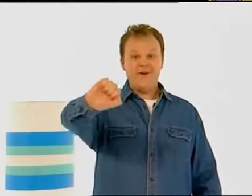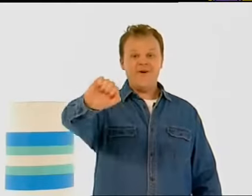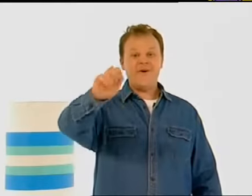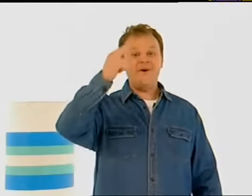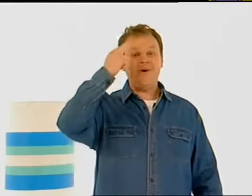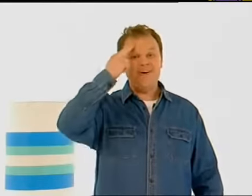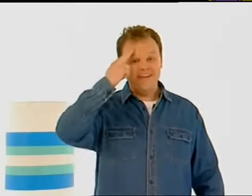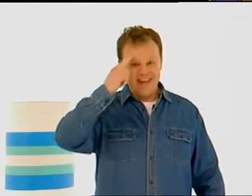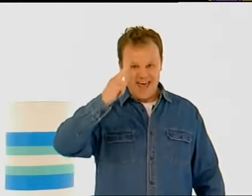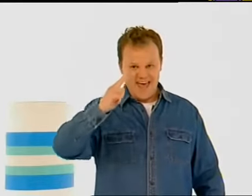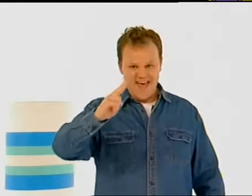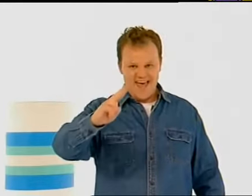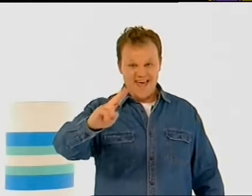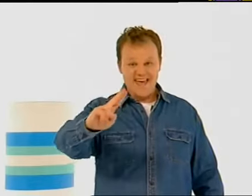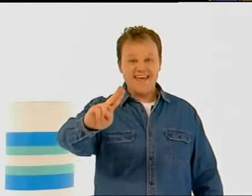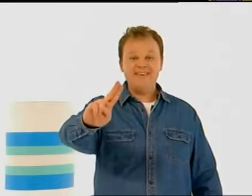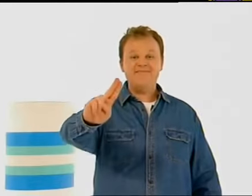your name.